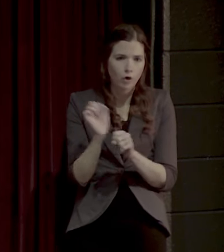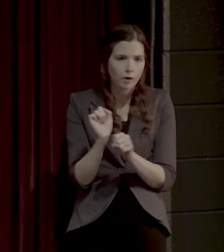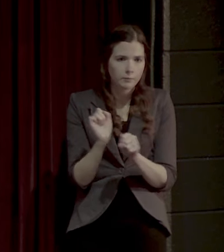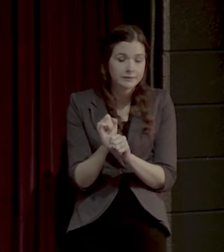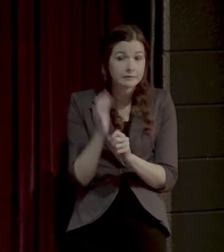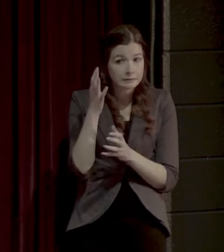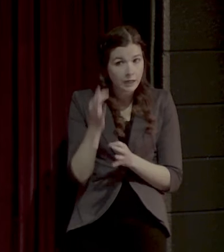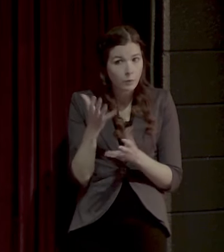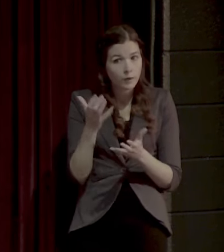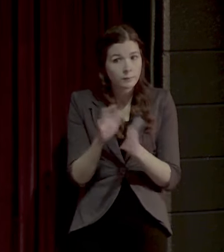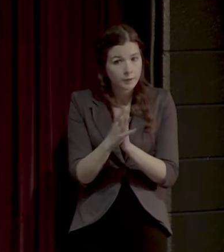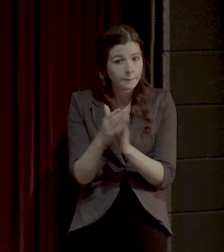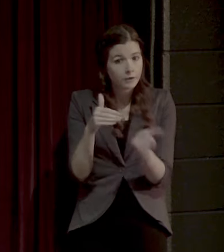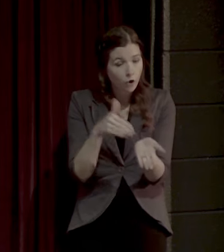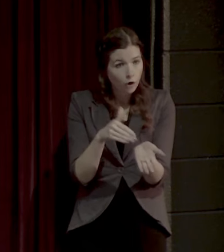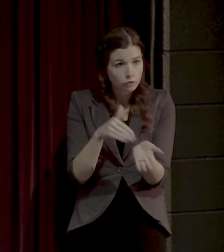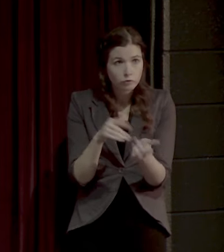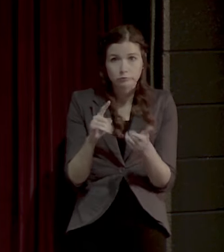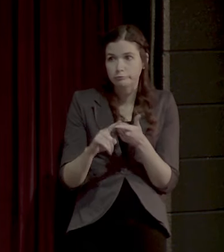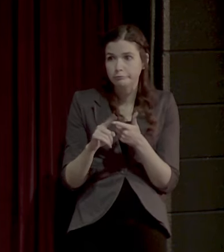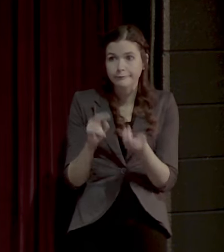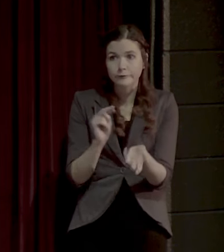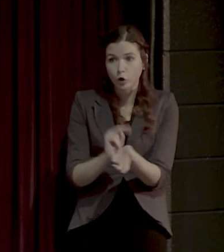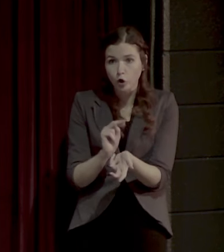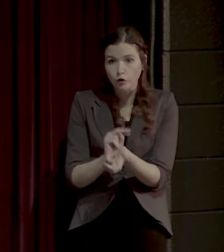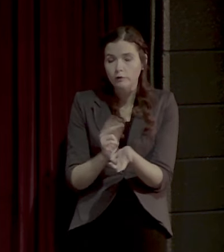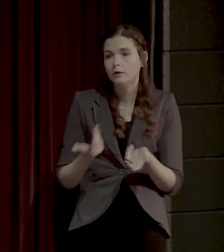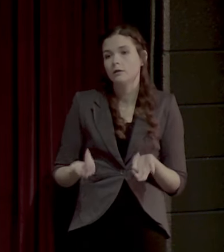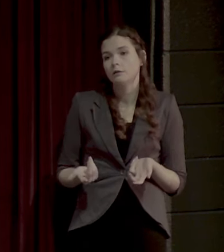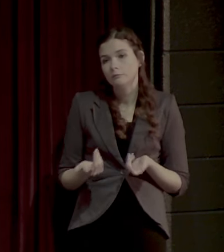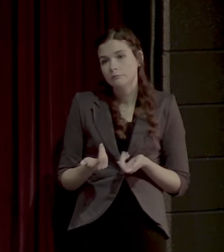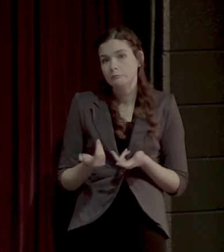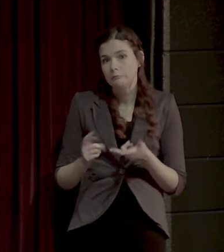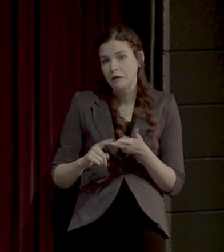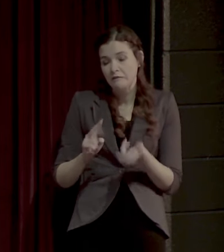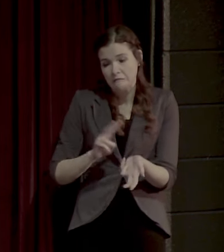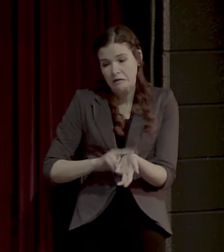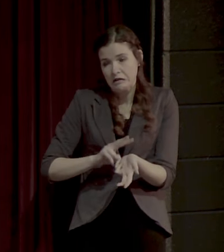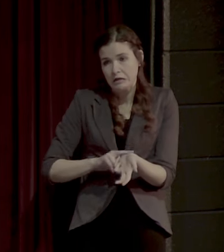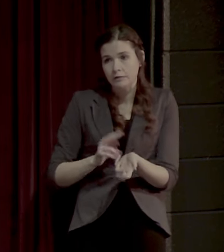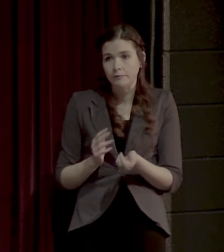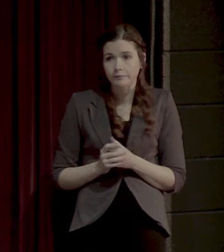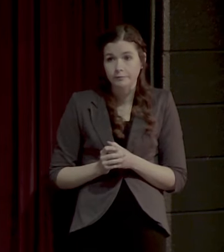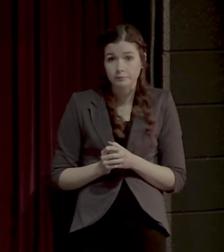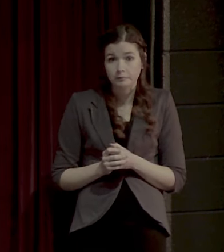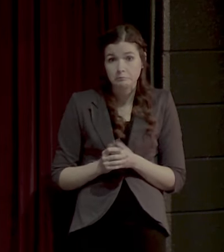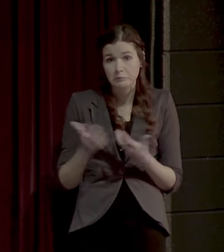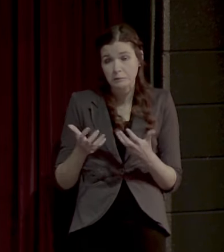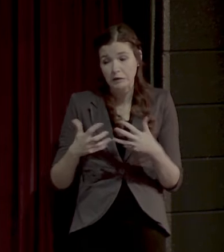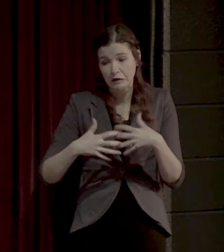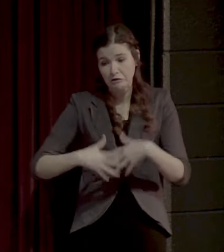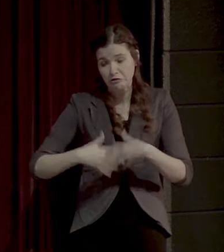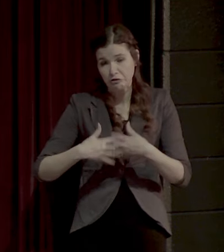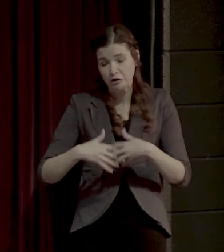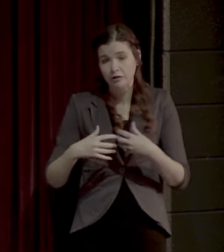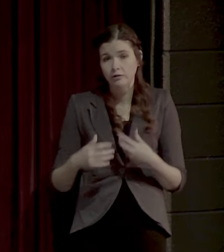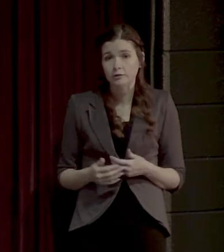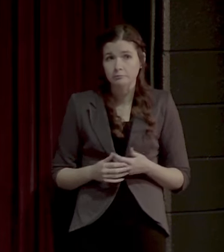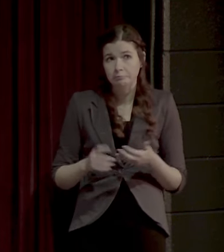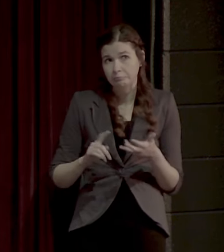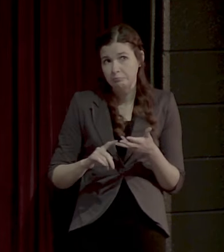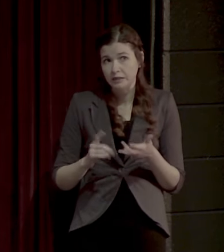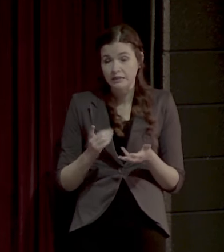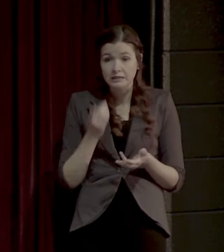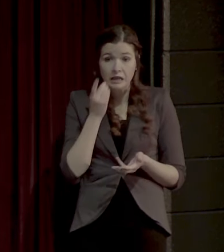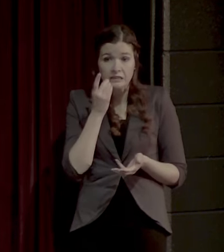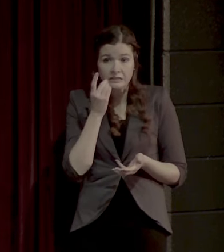to be a doctor or a nurse, a veterinarian or an engineer, a